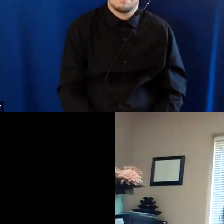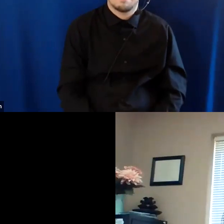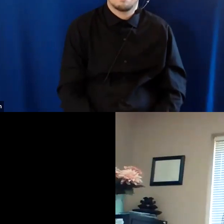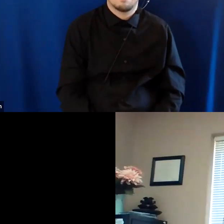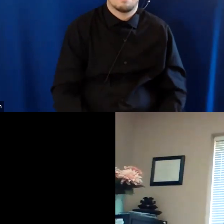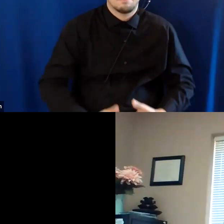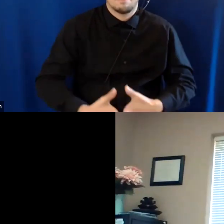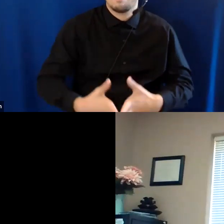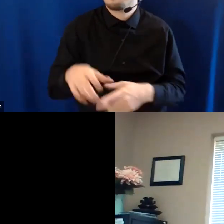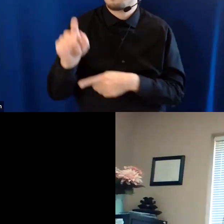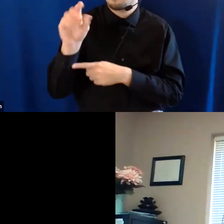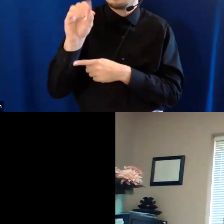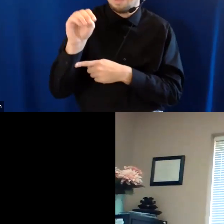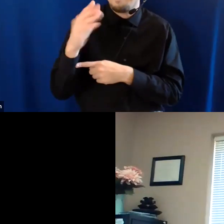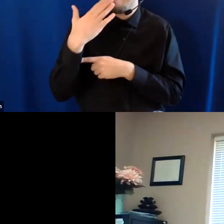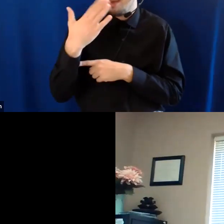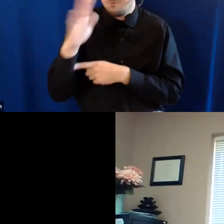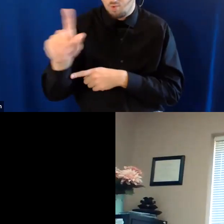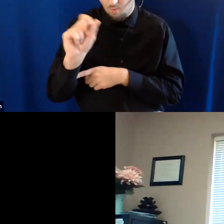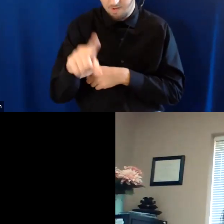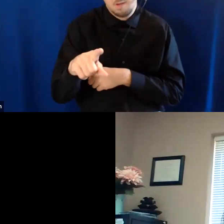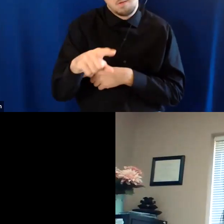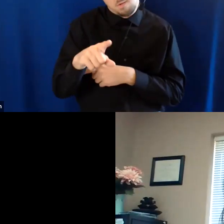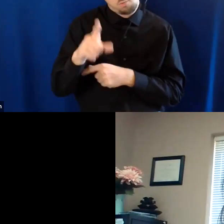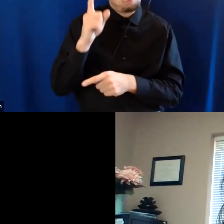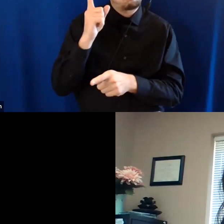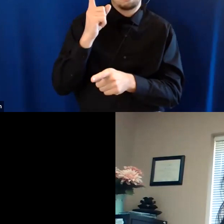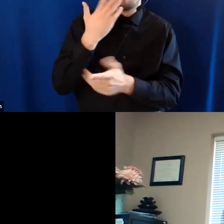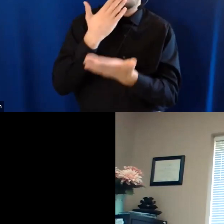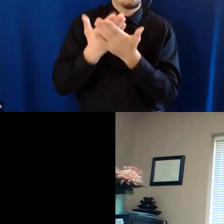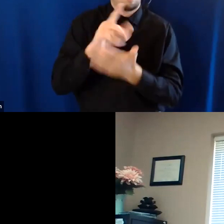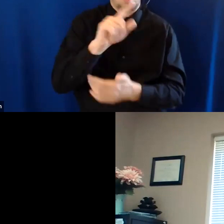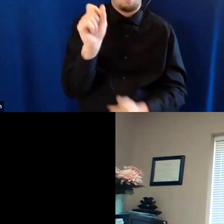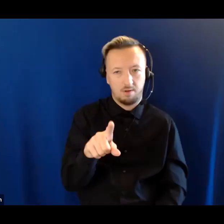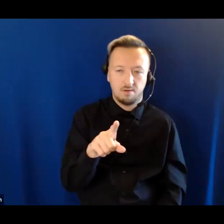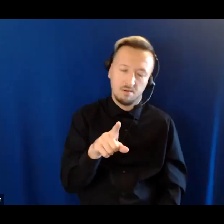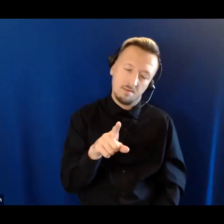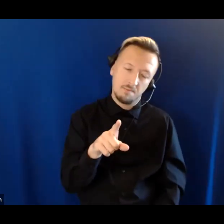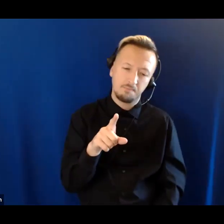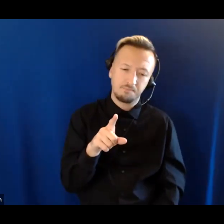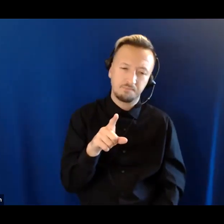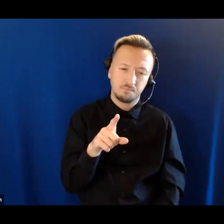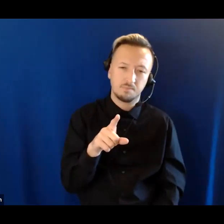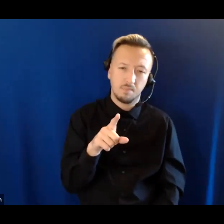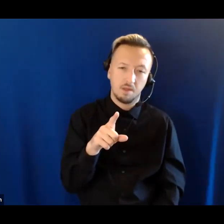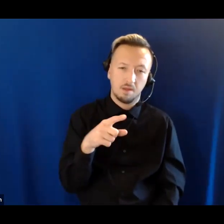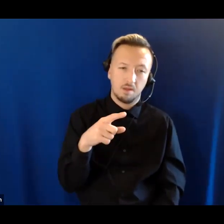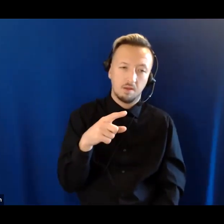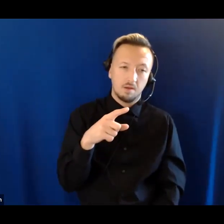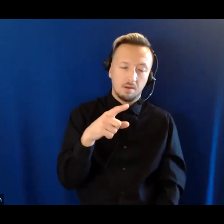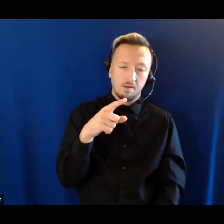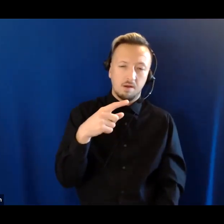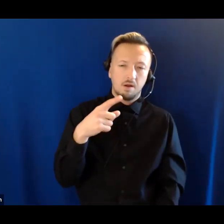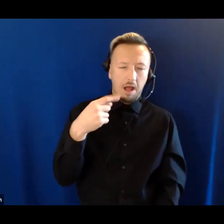First of all, Tom, thank you so much for this question, because it's such an appropriate question right now. And I can't help but think, you know, when